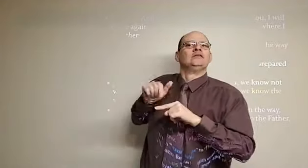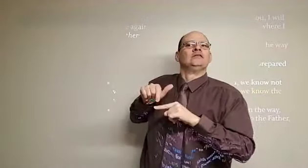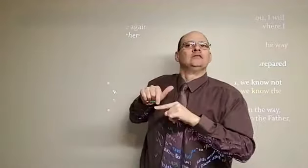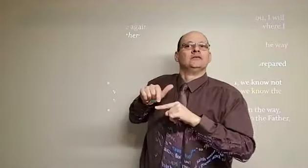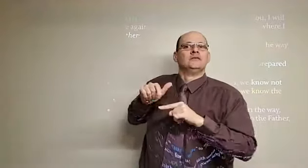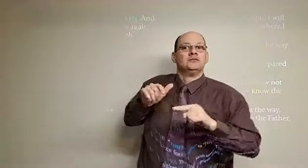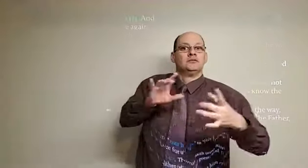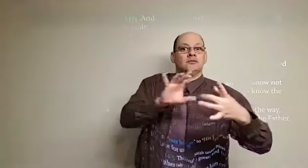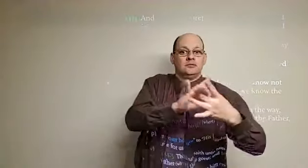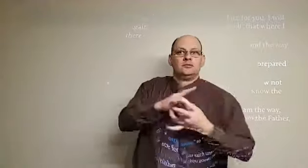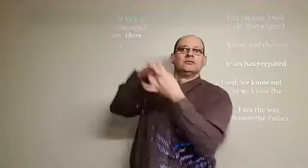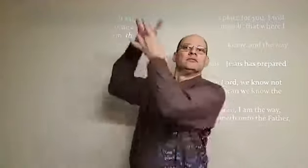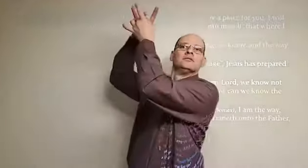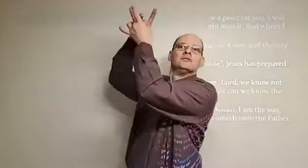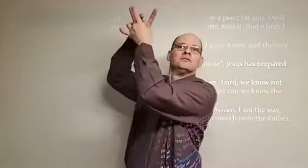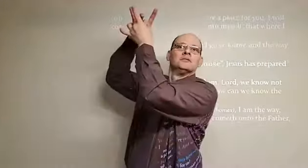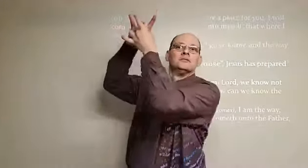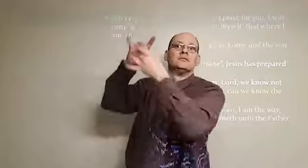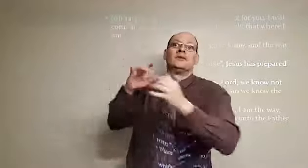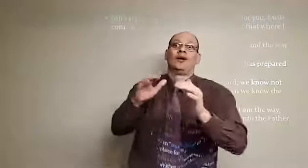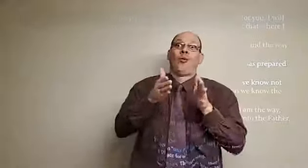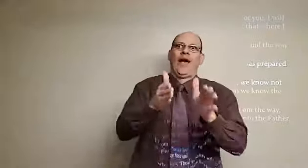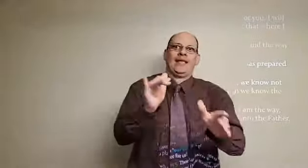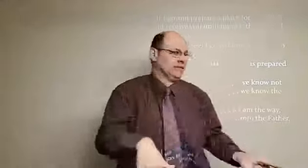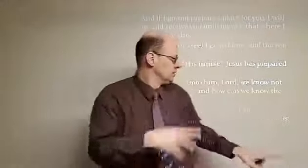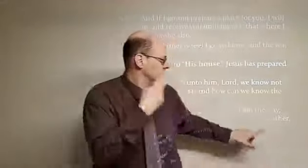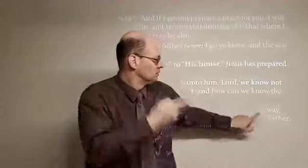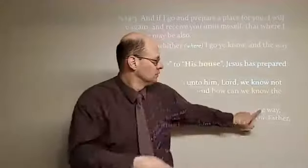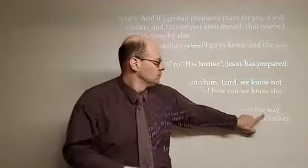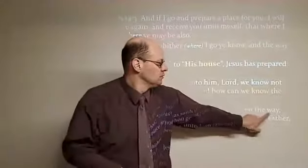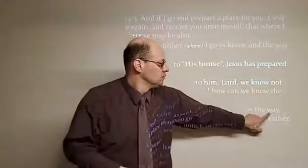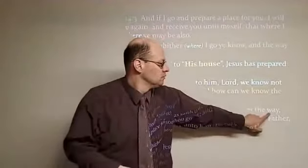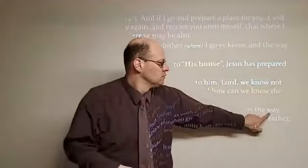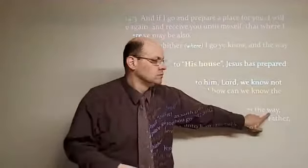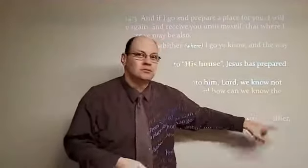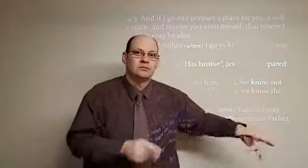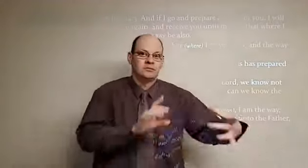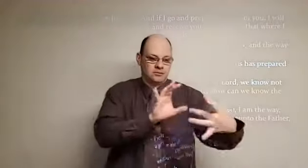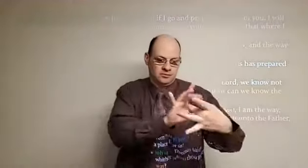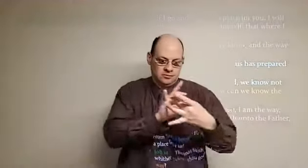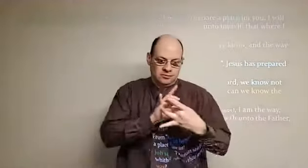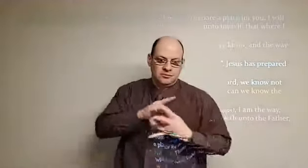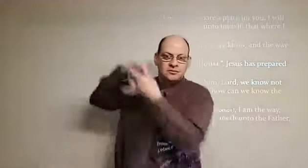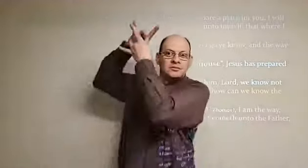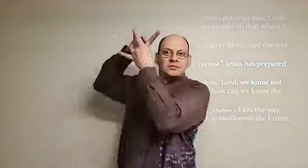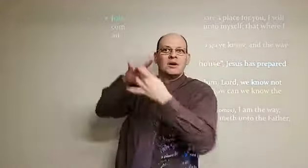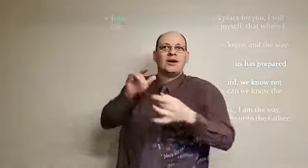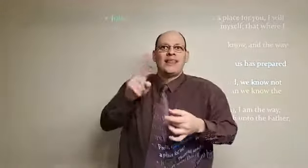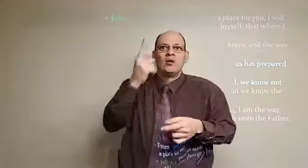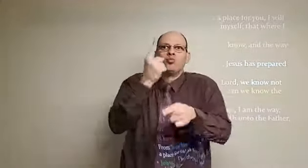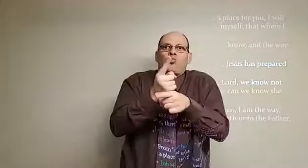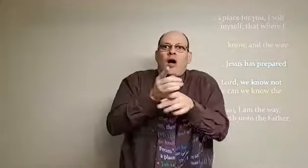and the name of Jesus Christ that is how we make connection with God and this here in the scripture says I am the way